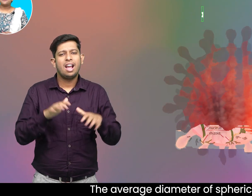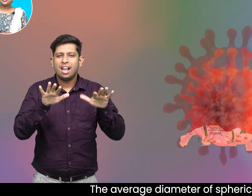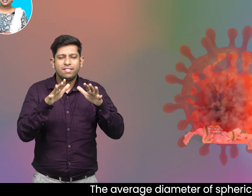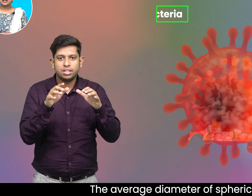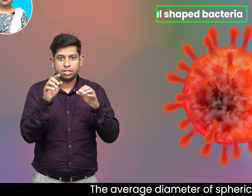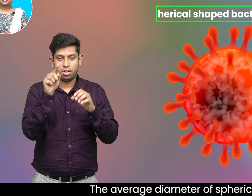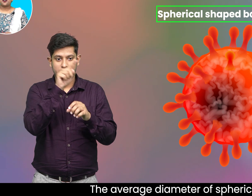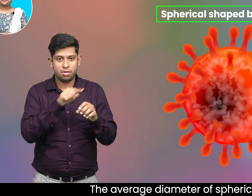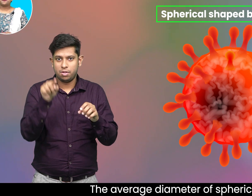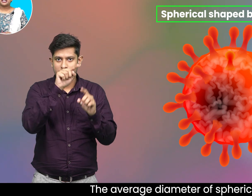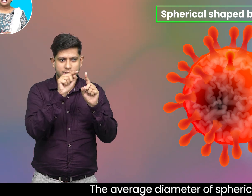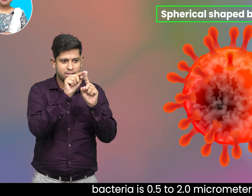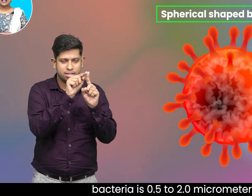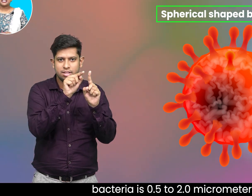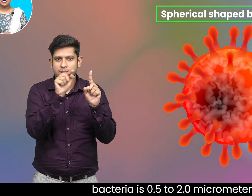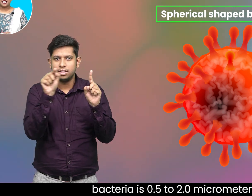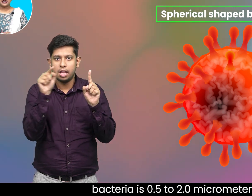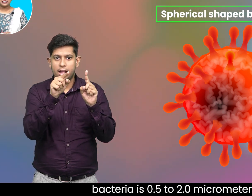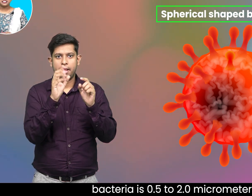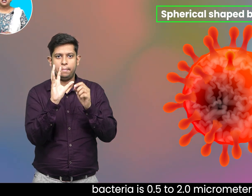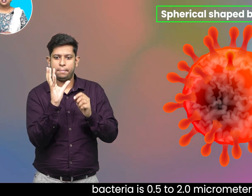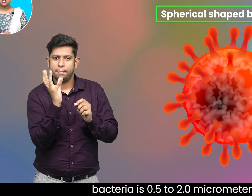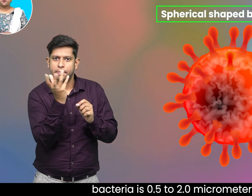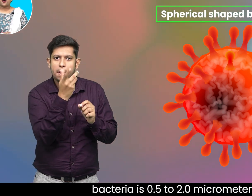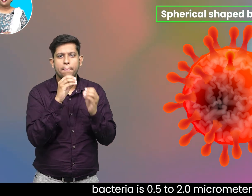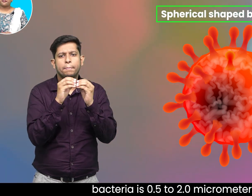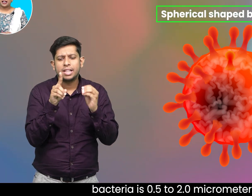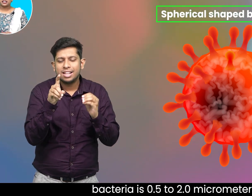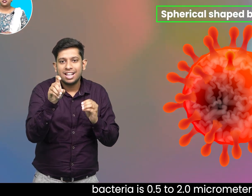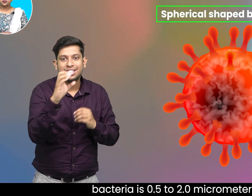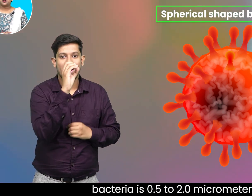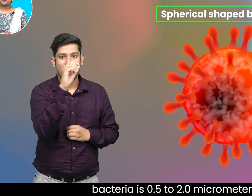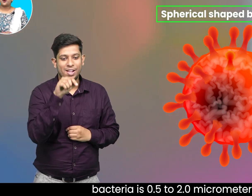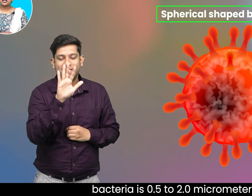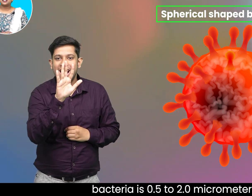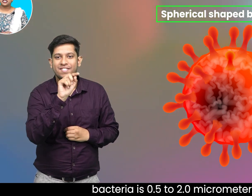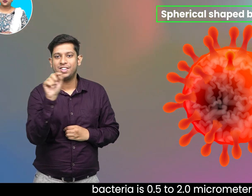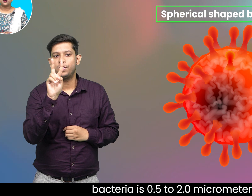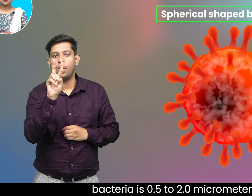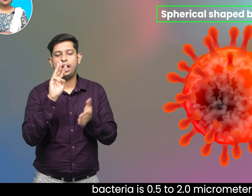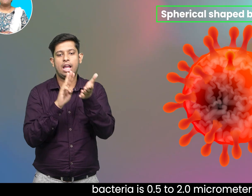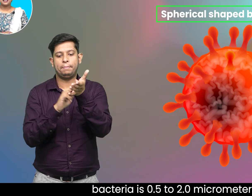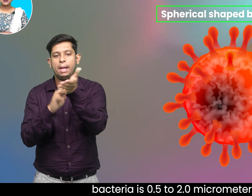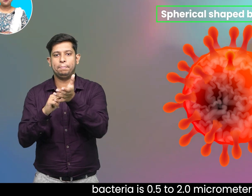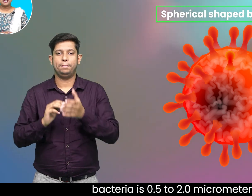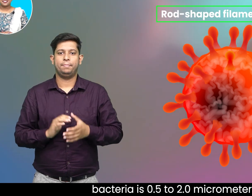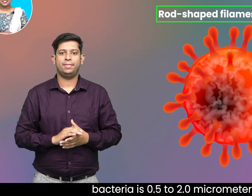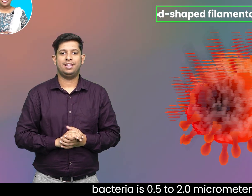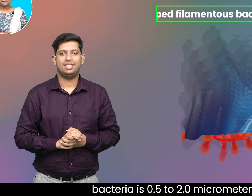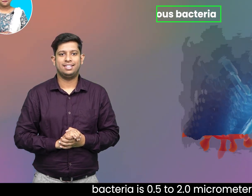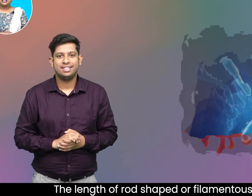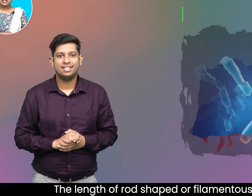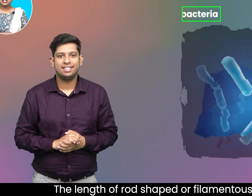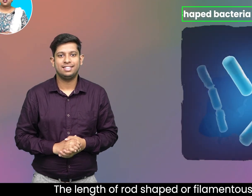The average diameter of spherical bacteria is 0.5 to 2.0